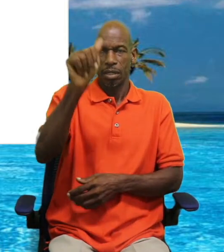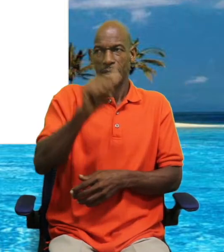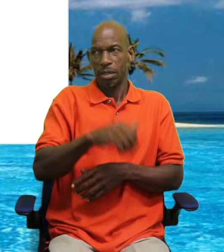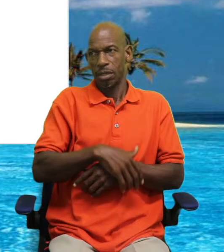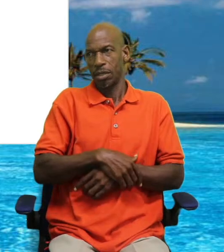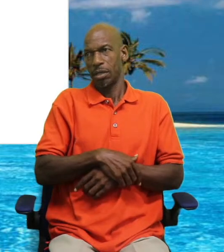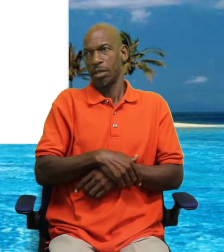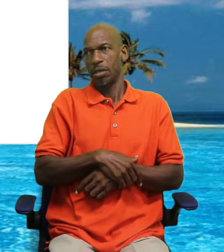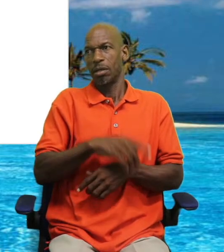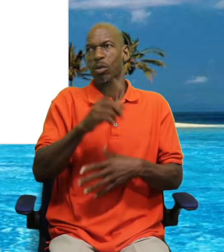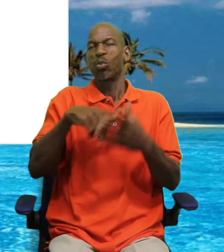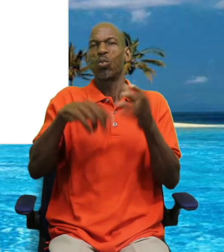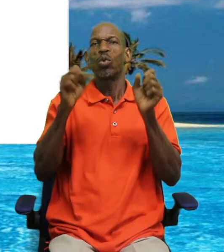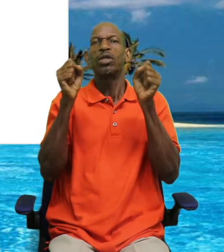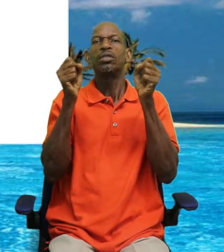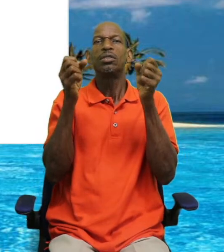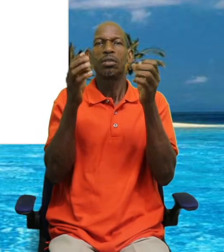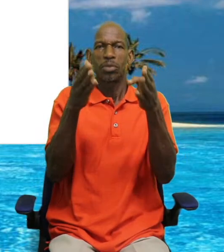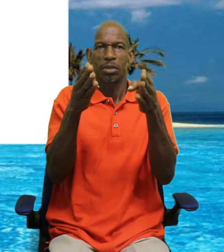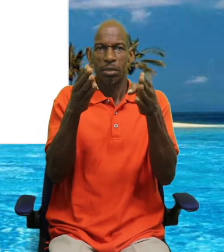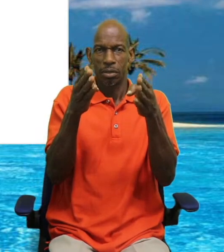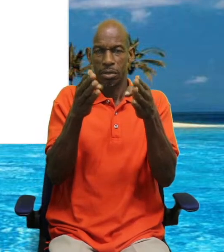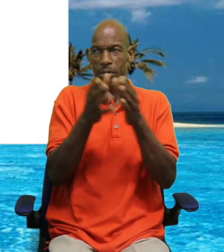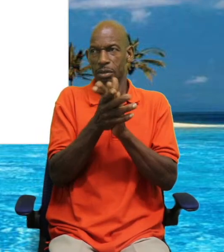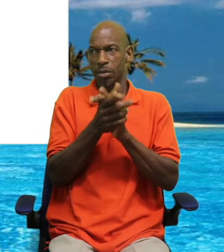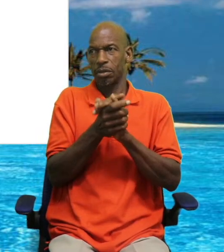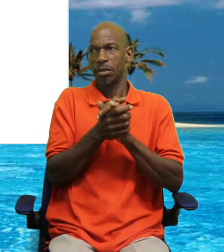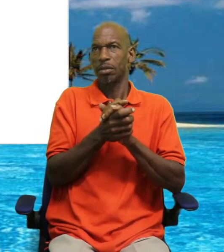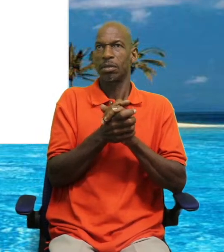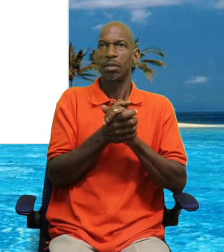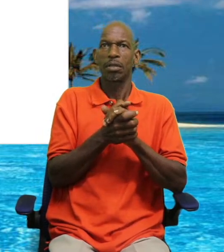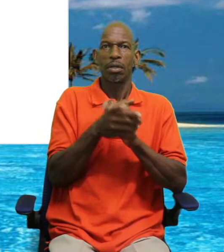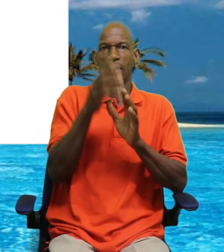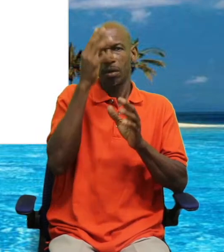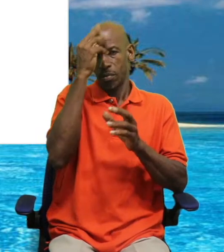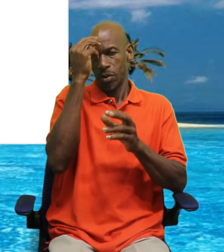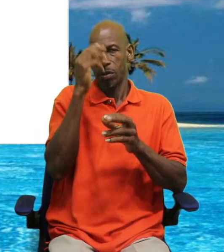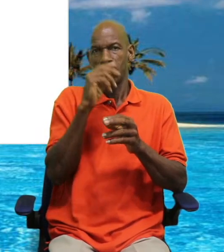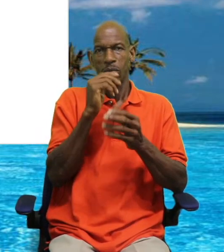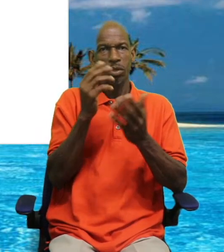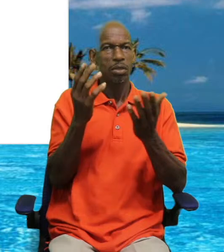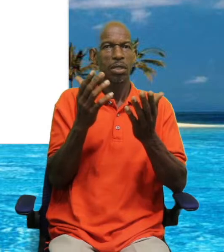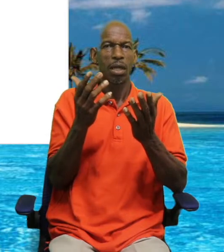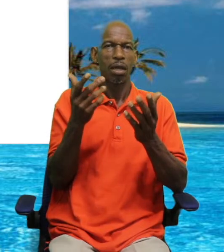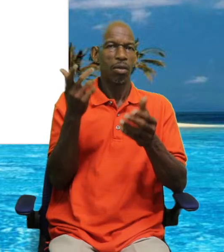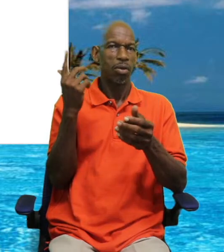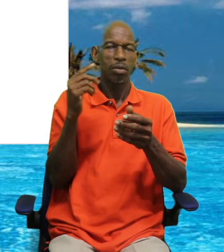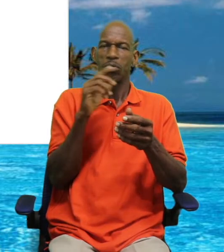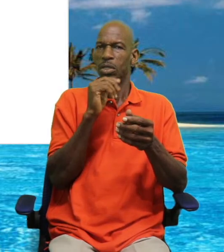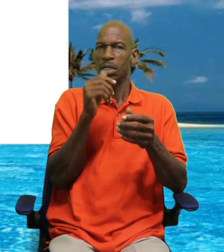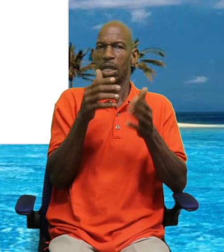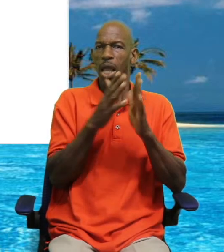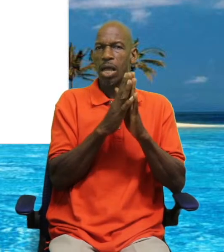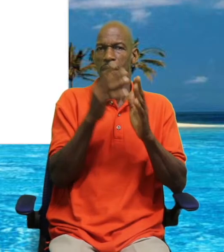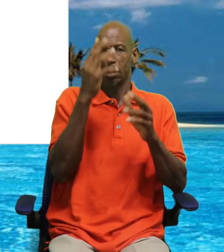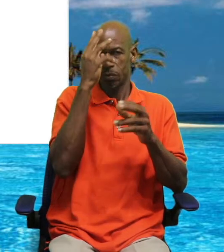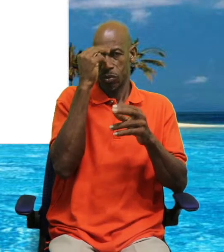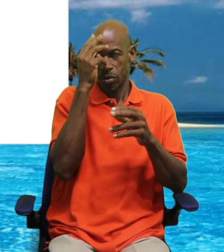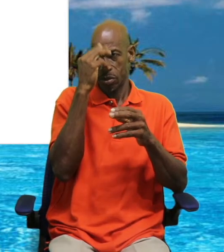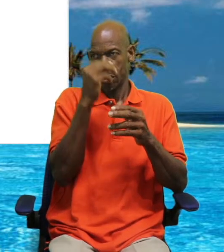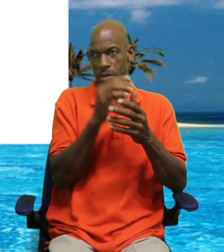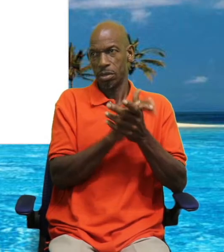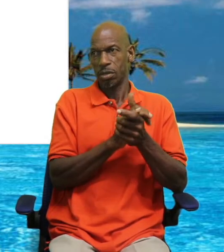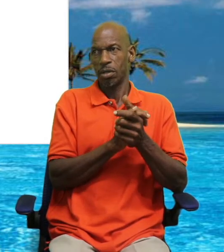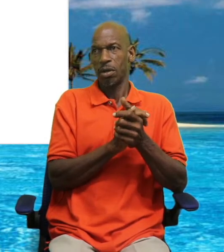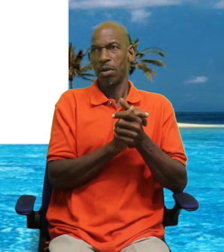What is the subject? So I'm asking, I know Maria was not present all the time, so I will ask her any